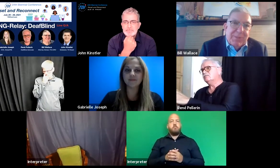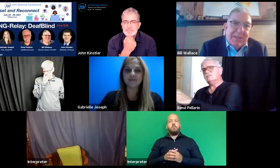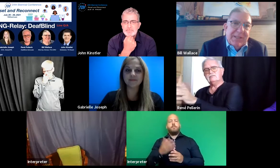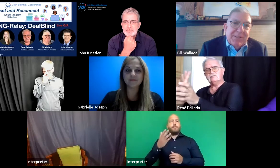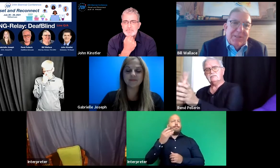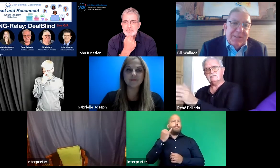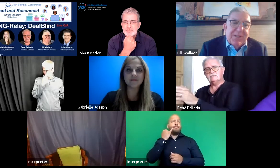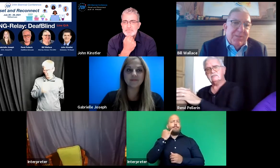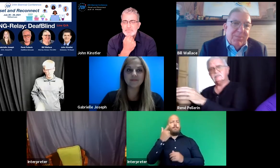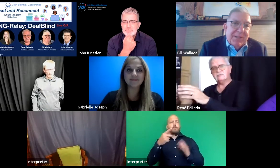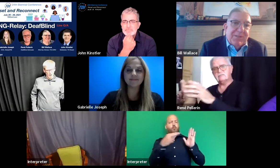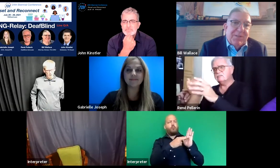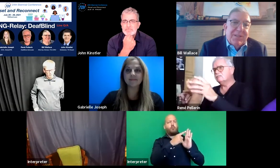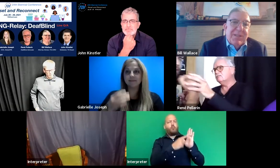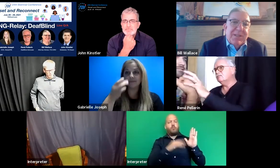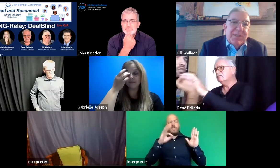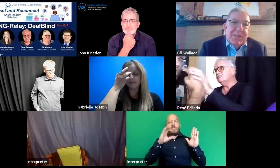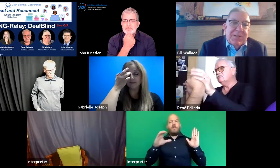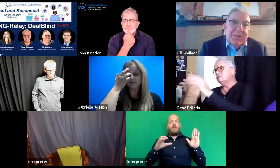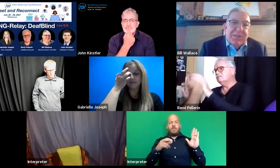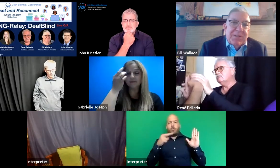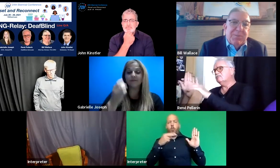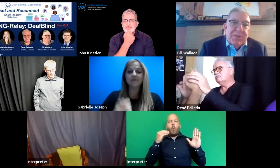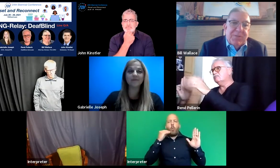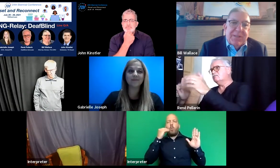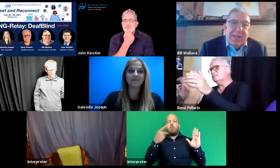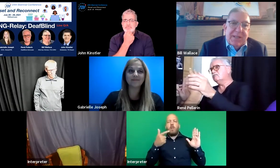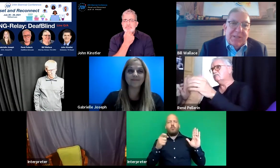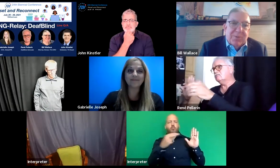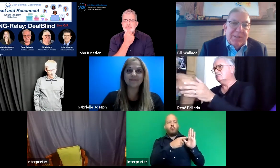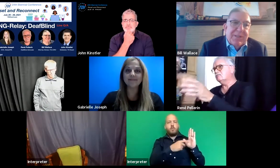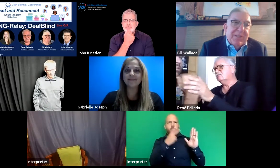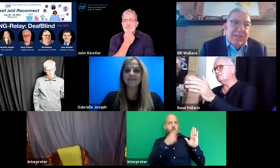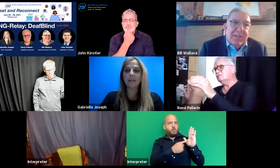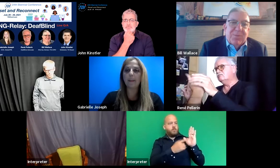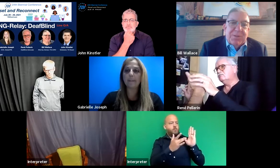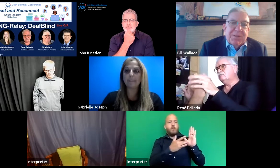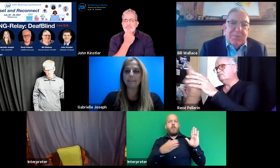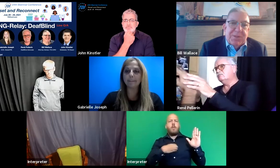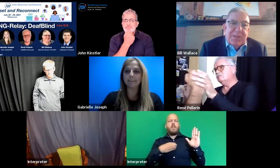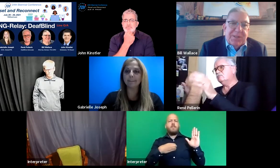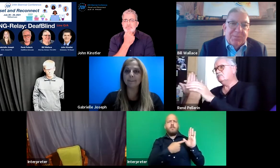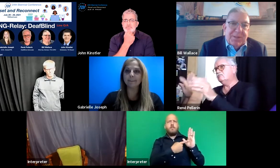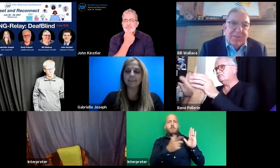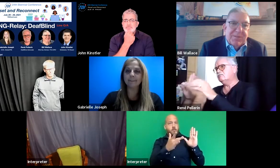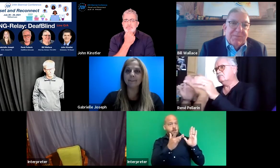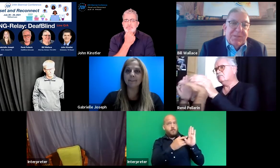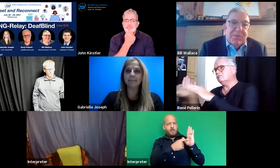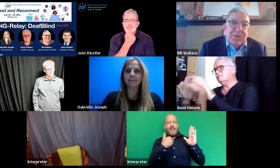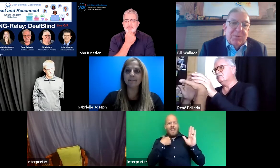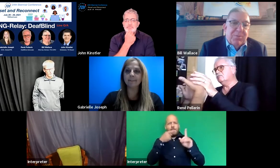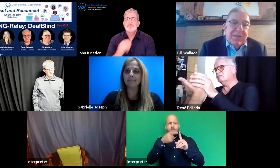FCC homepage and click on complaints, there is a specific category for accessibility